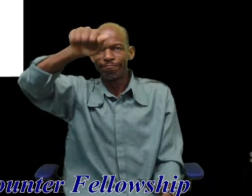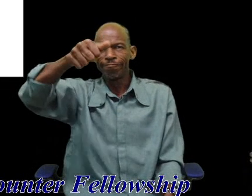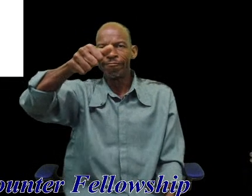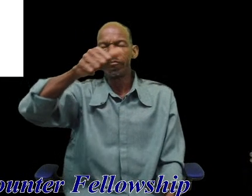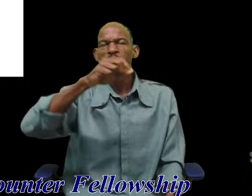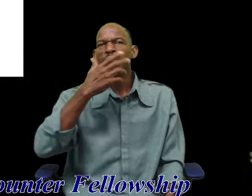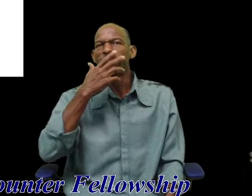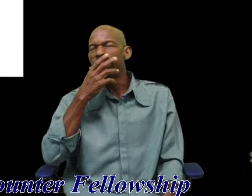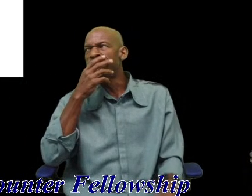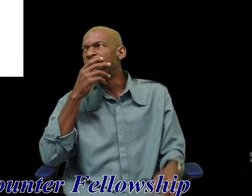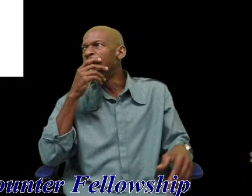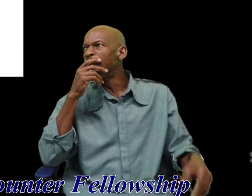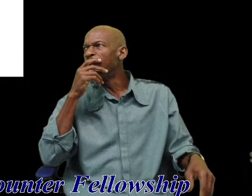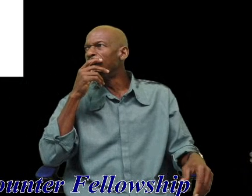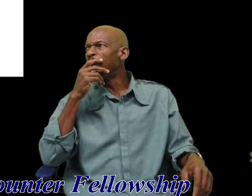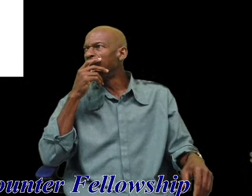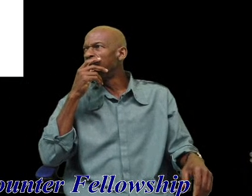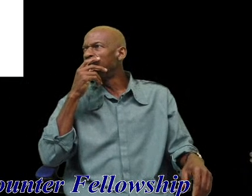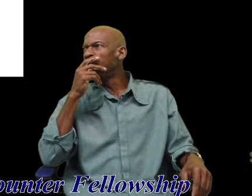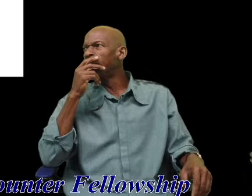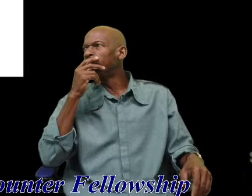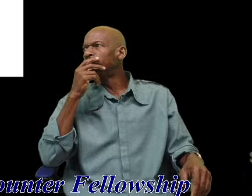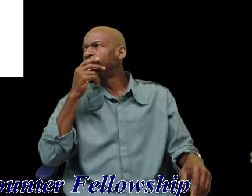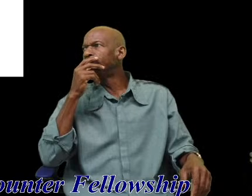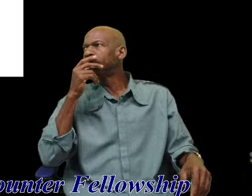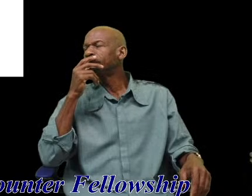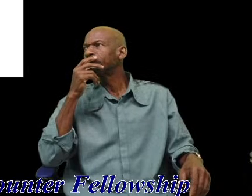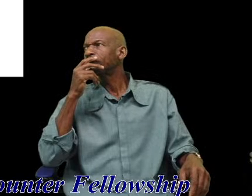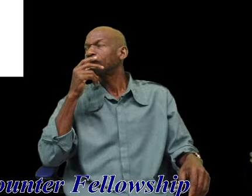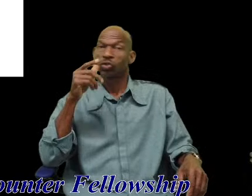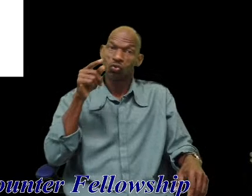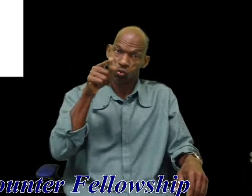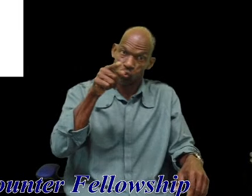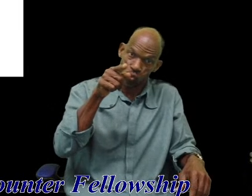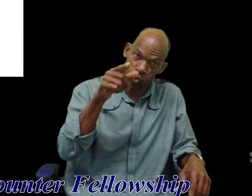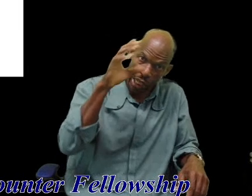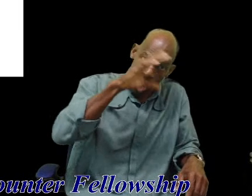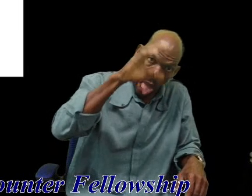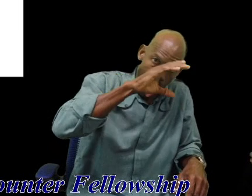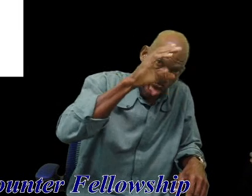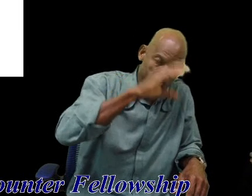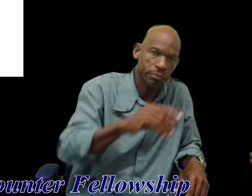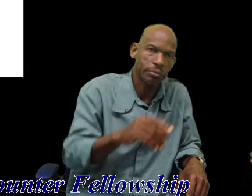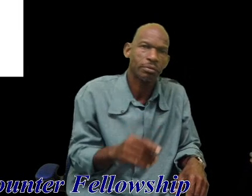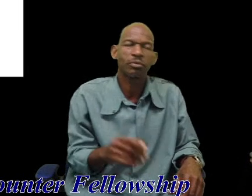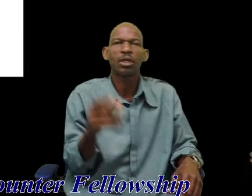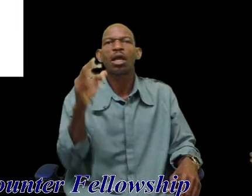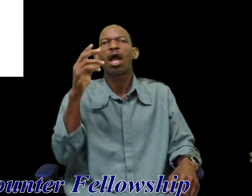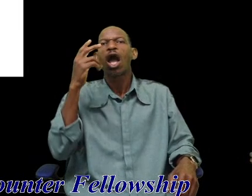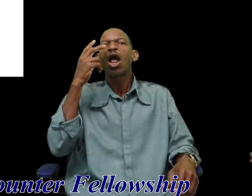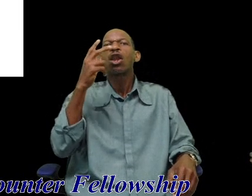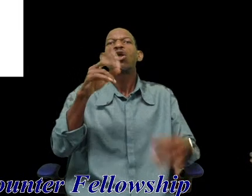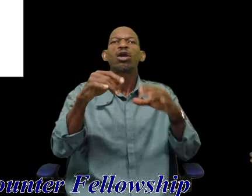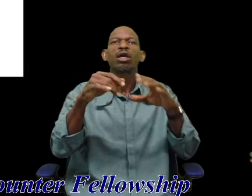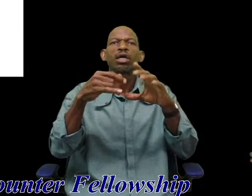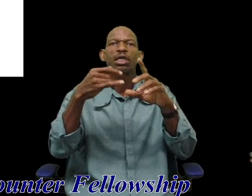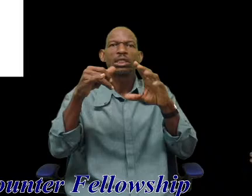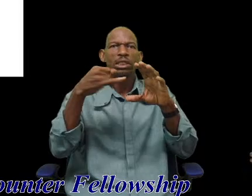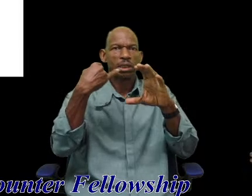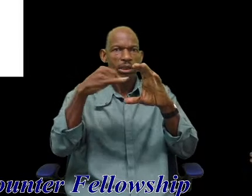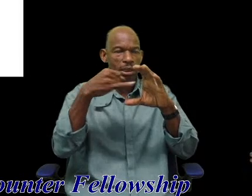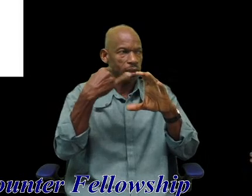So you're going to do a sentence search. Now, as I said to you, look on the internet. So you find it on the internet, okay?